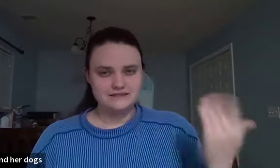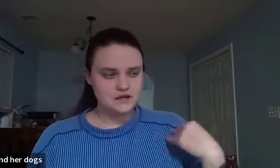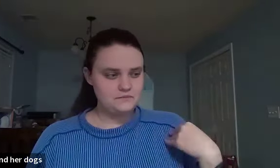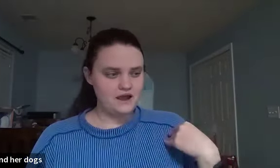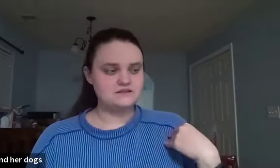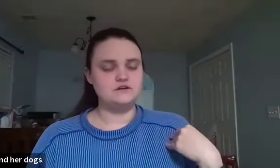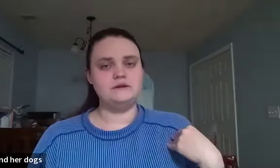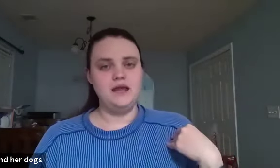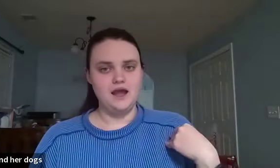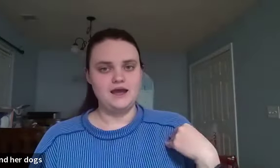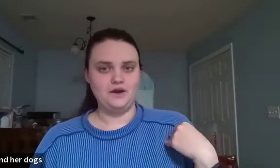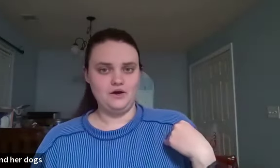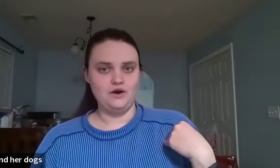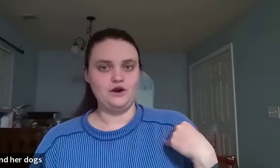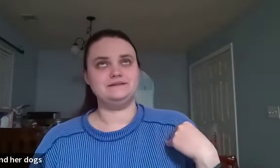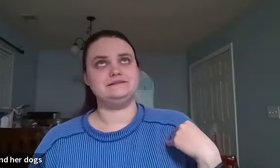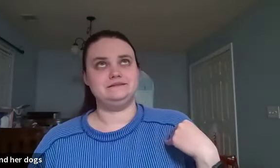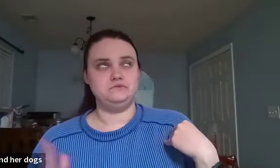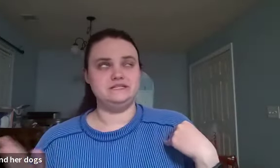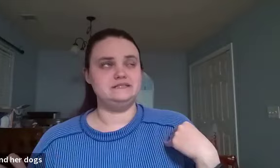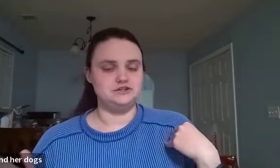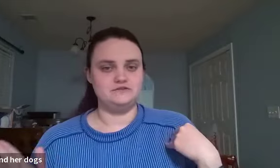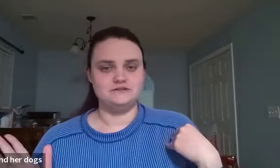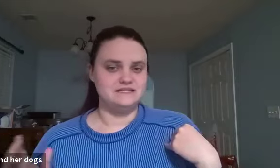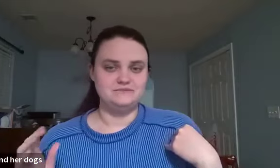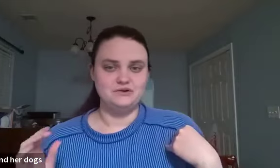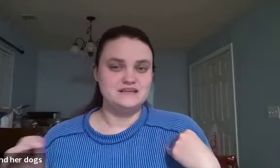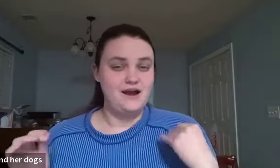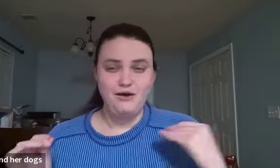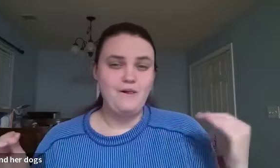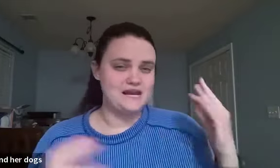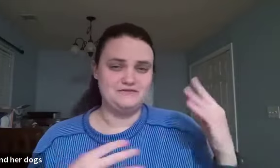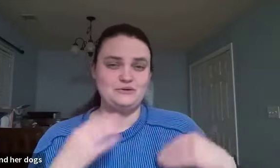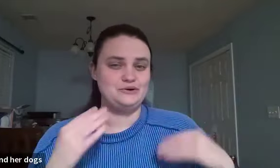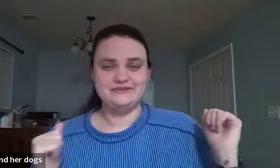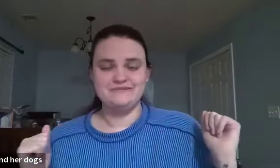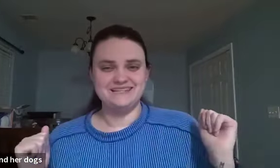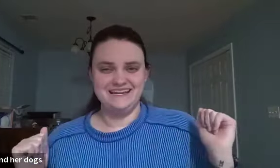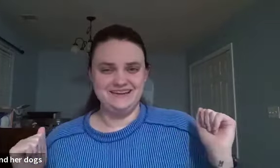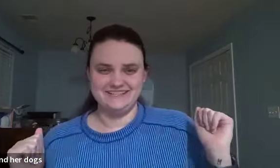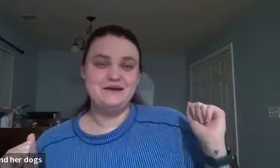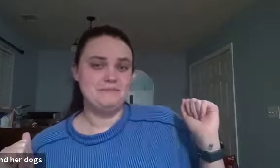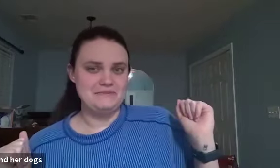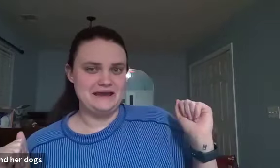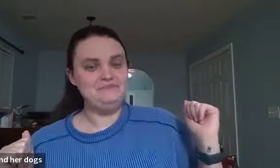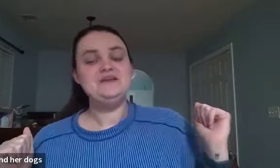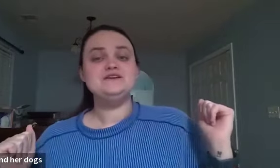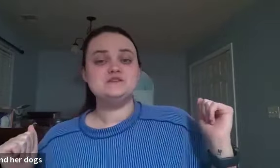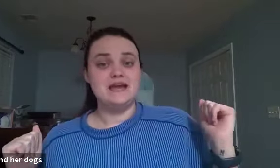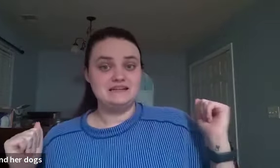Let's go back. So we did teacher first. I did move us all out of our order that Miss Katie gave us. My bad. So we